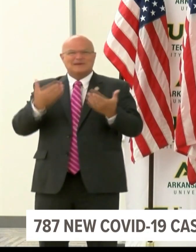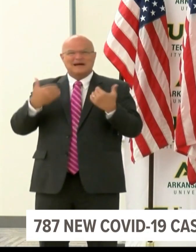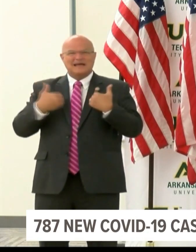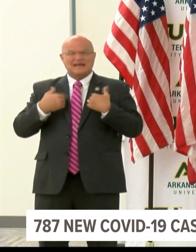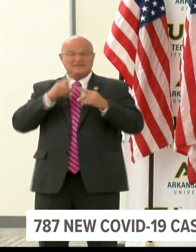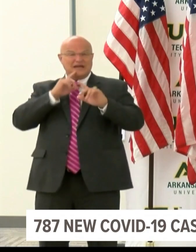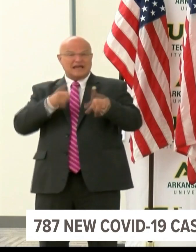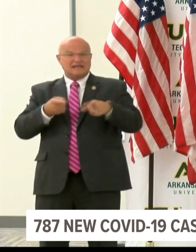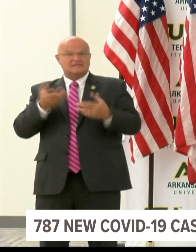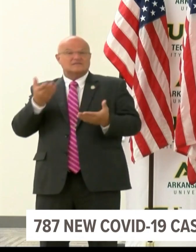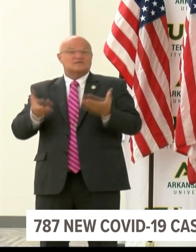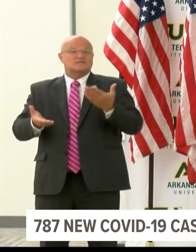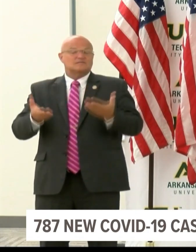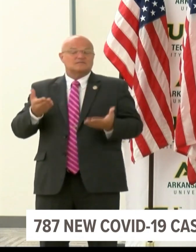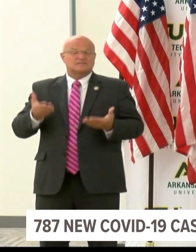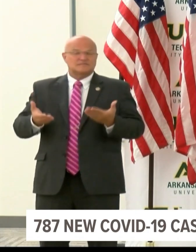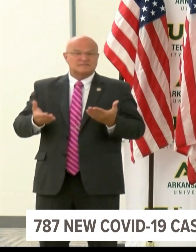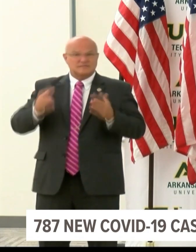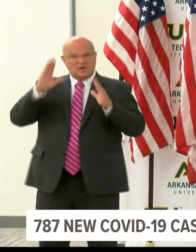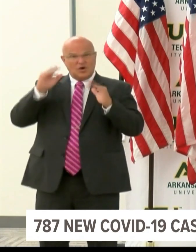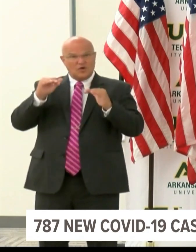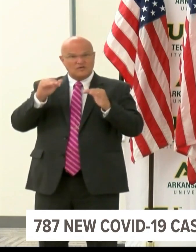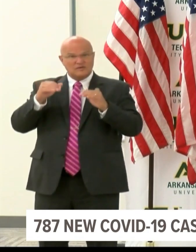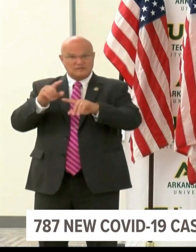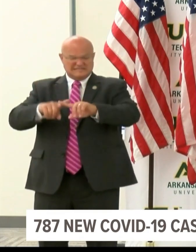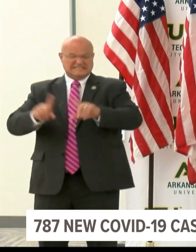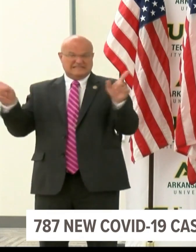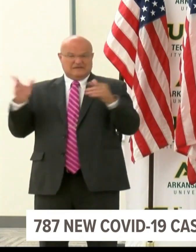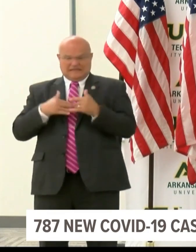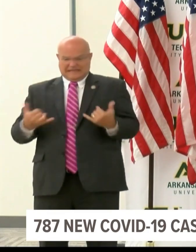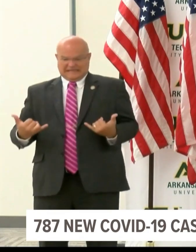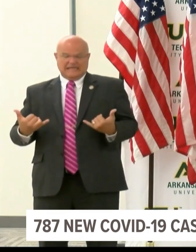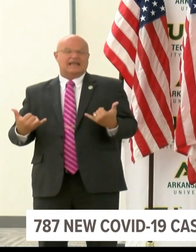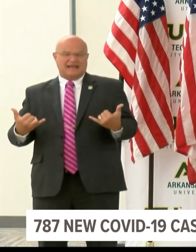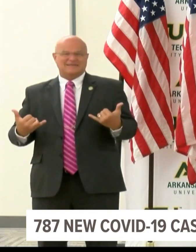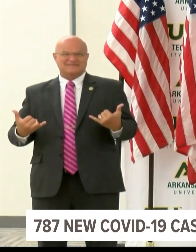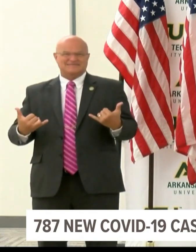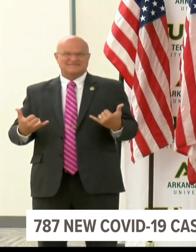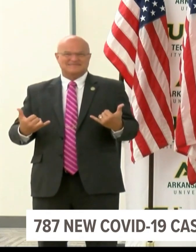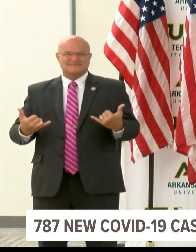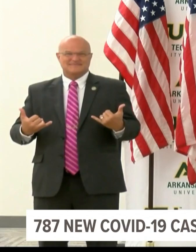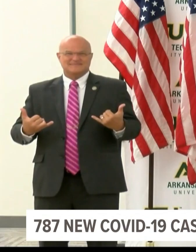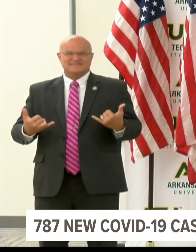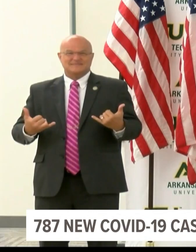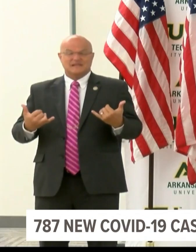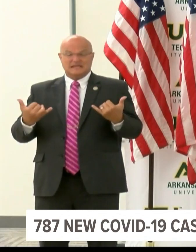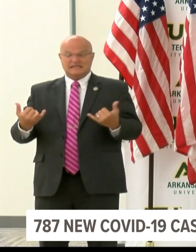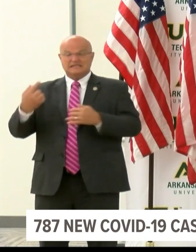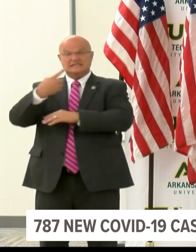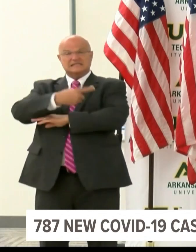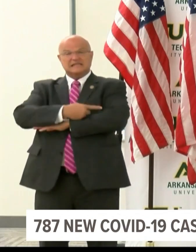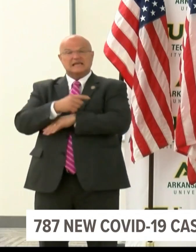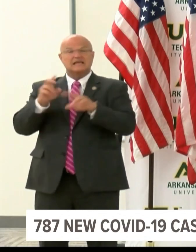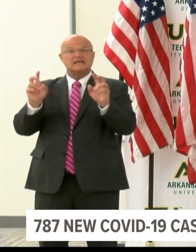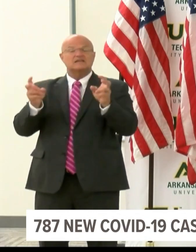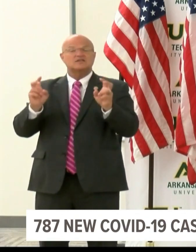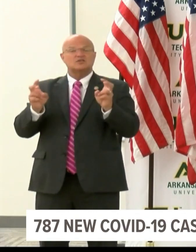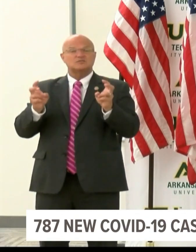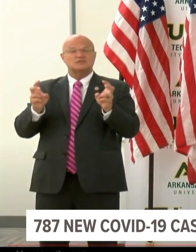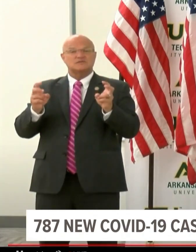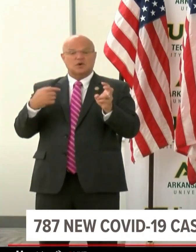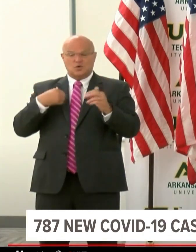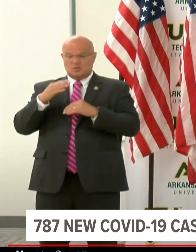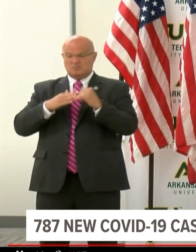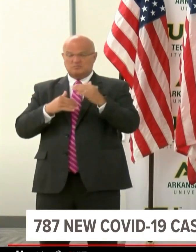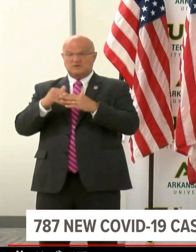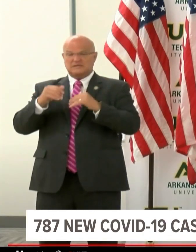our answer will be hopefully much different than what it might be today. today in terms of we're